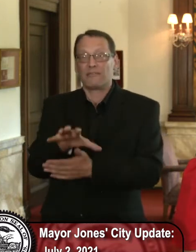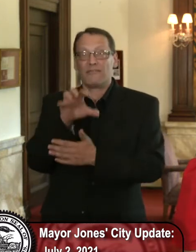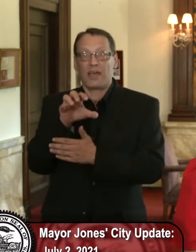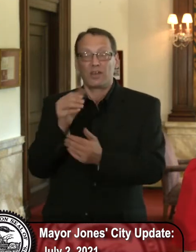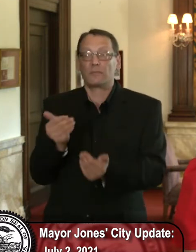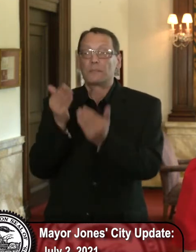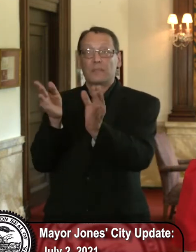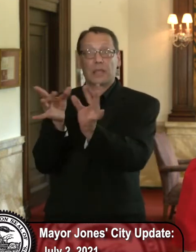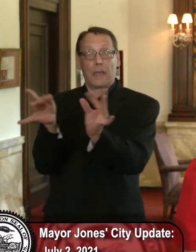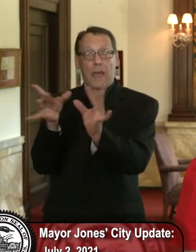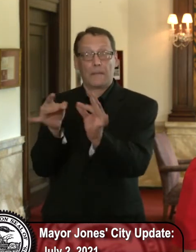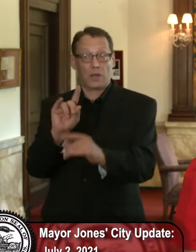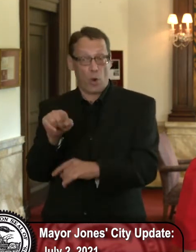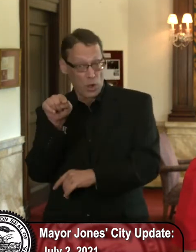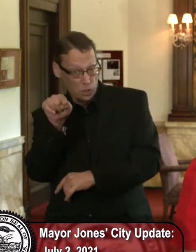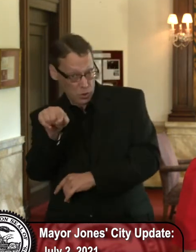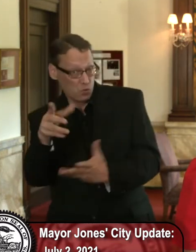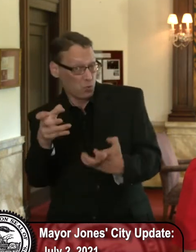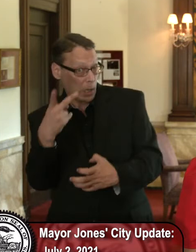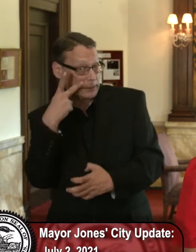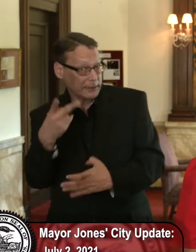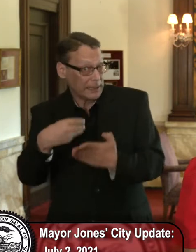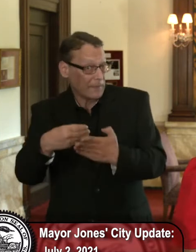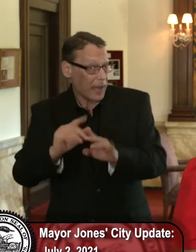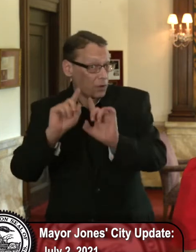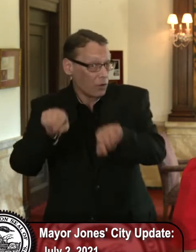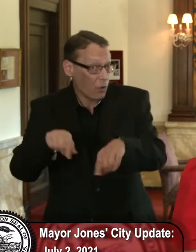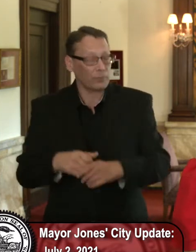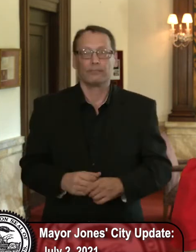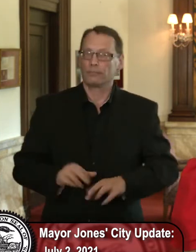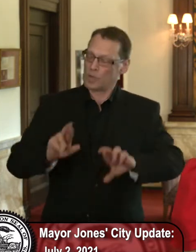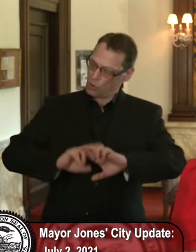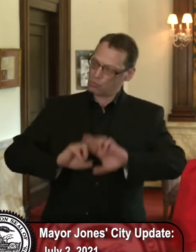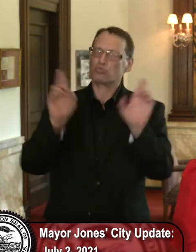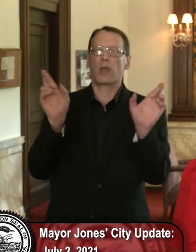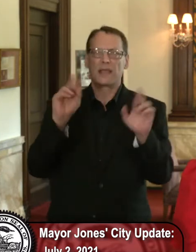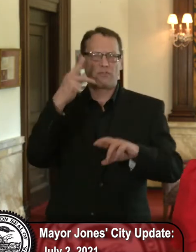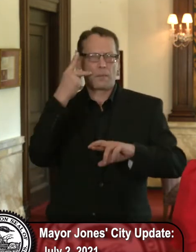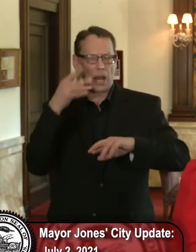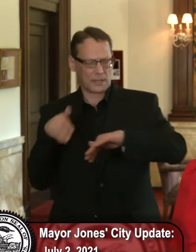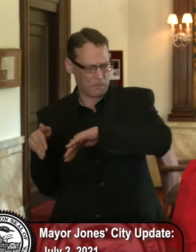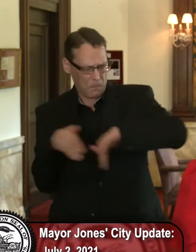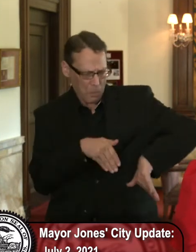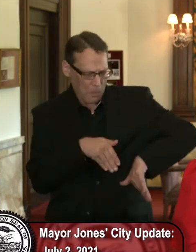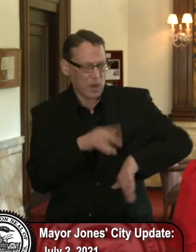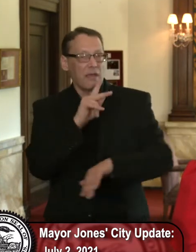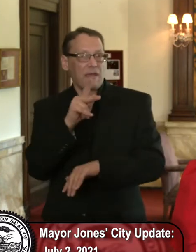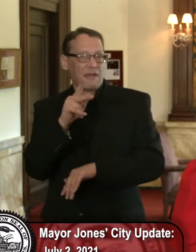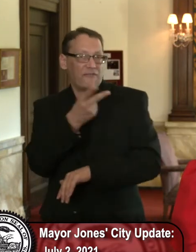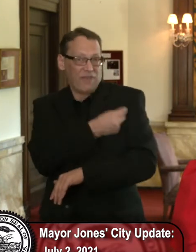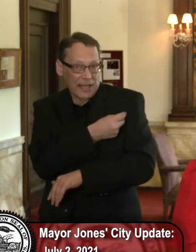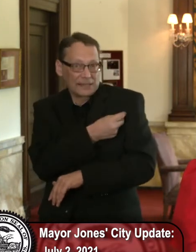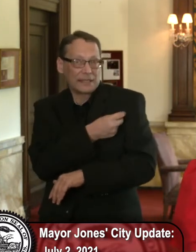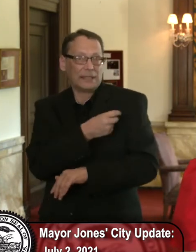comments on where you want to see this money spent. We're ready to put politics aside to get vaccines in arms, keep